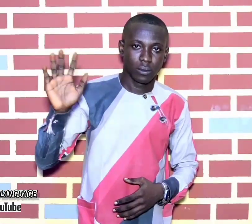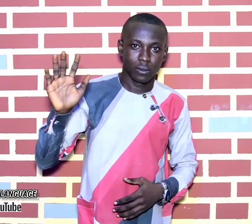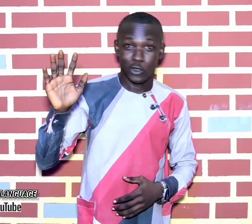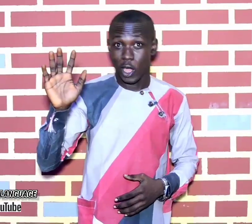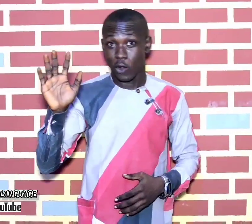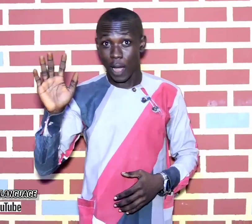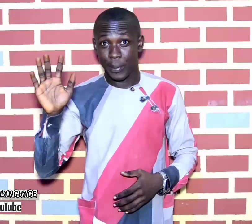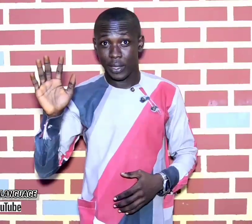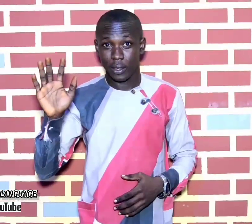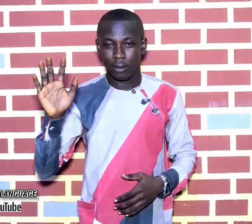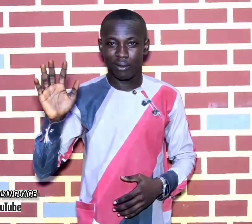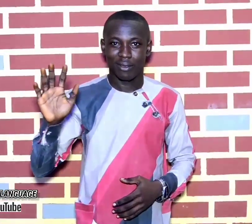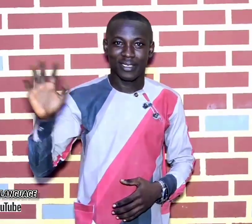You are not happy.